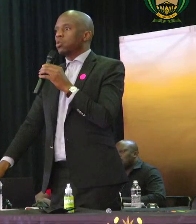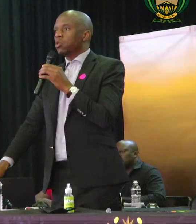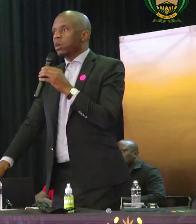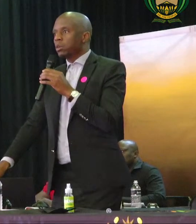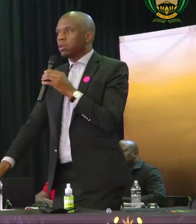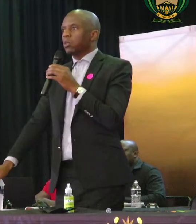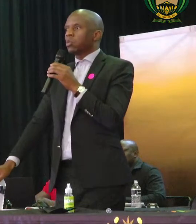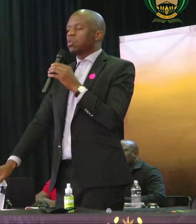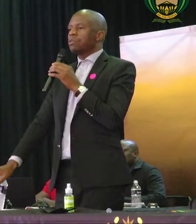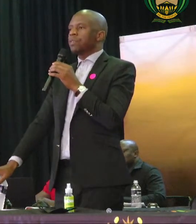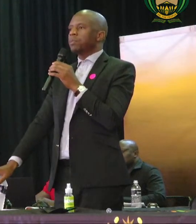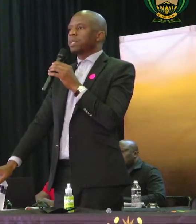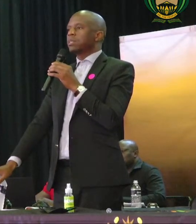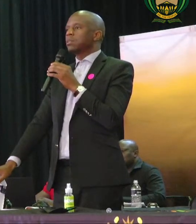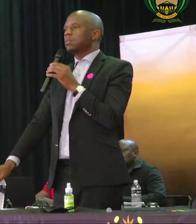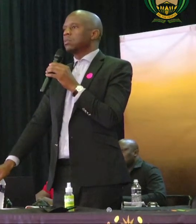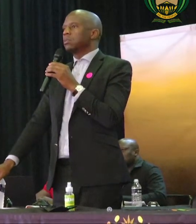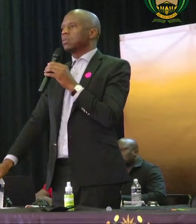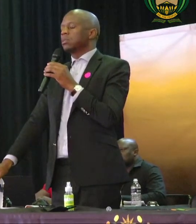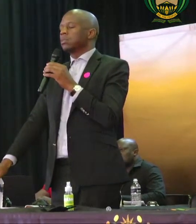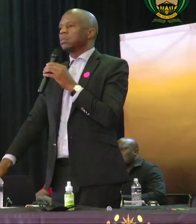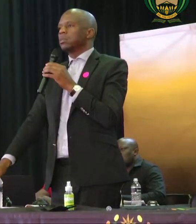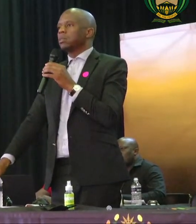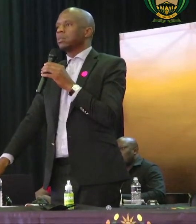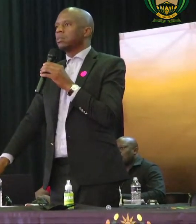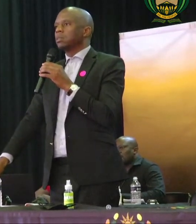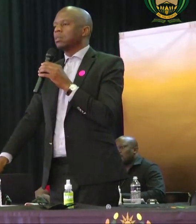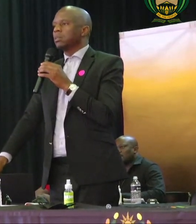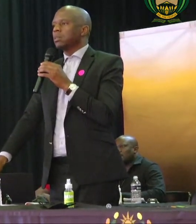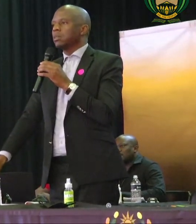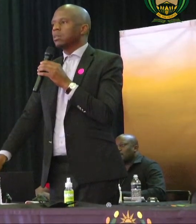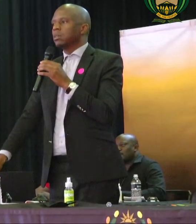Can you confirm that?